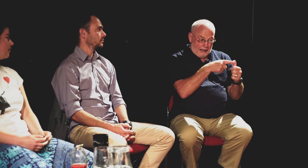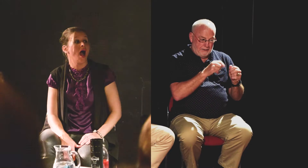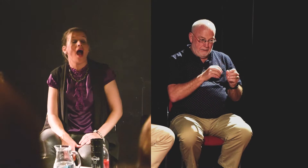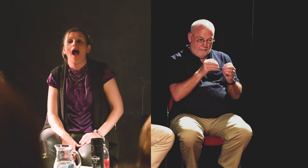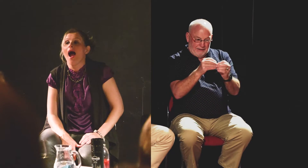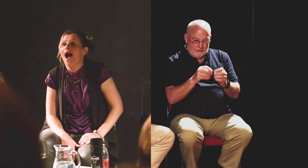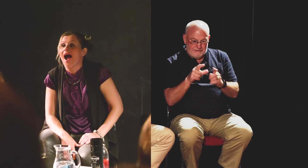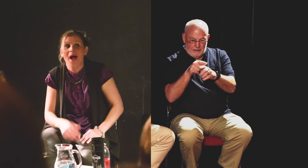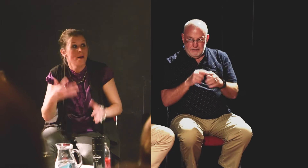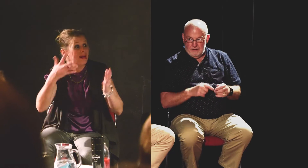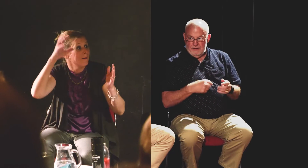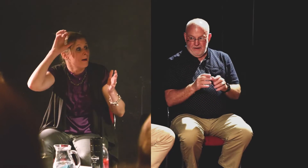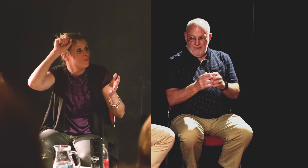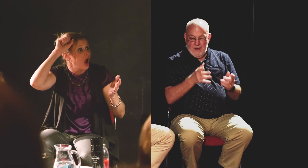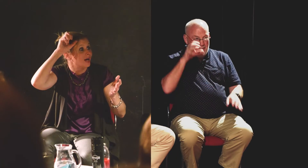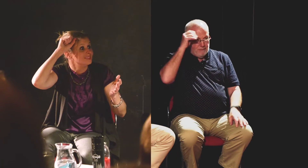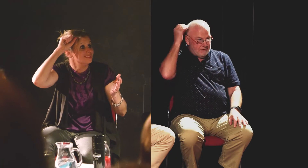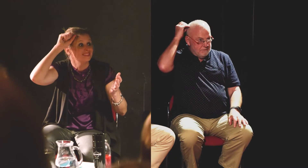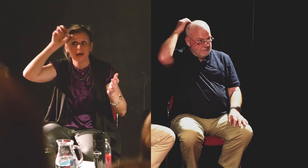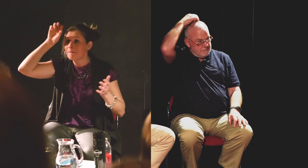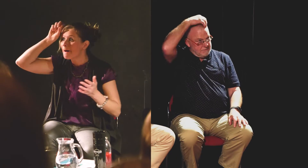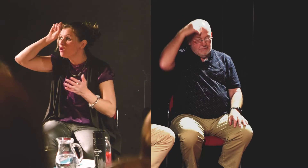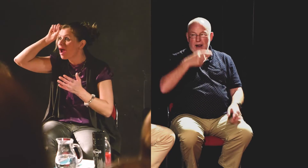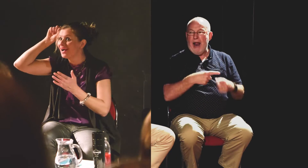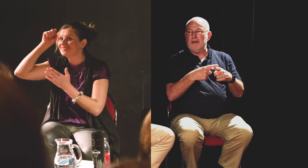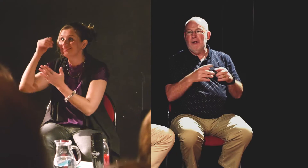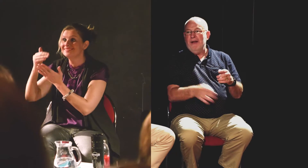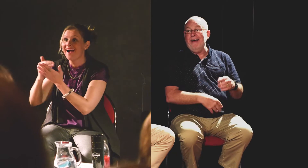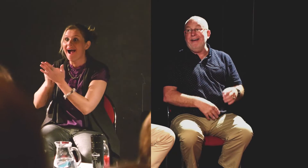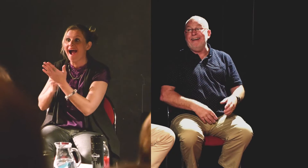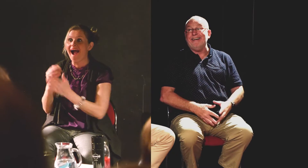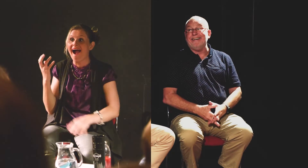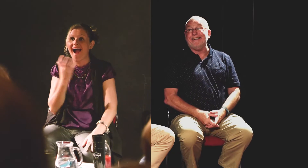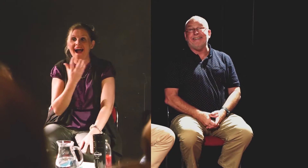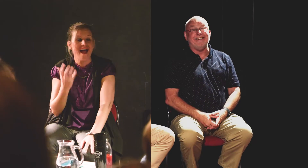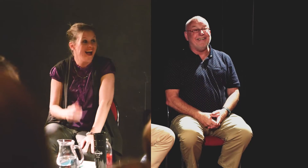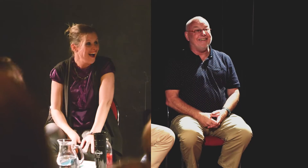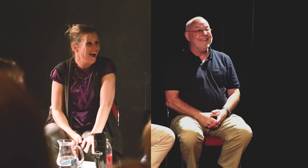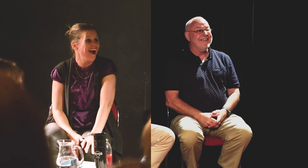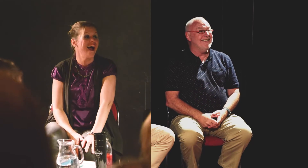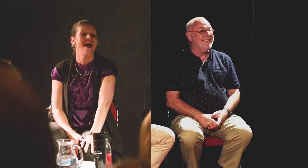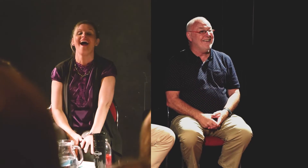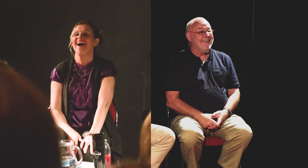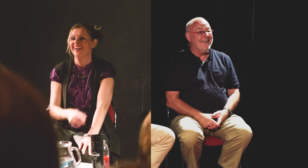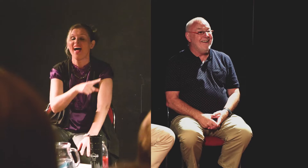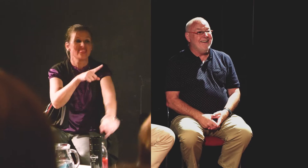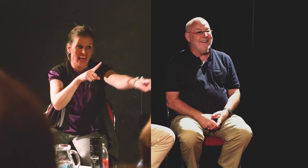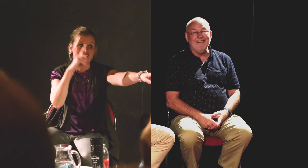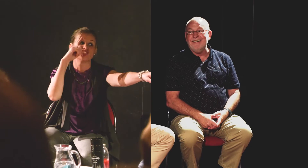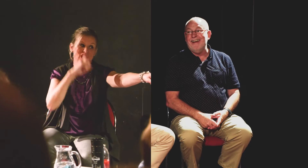and I just learnt 1 was going to be B, 2 was going to be C, 3 was going to be D, and I passed the driver's license because I never read any of it. I couldn't read